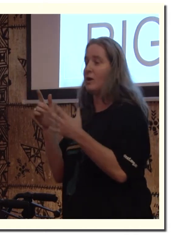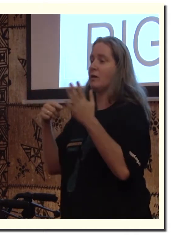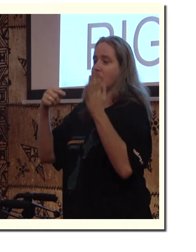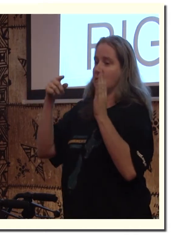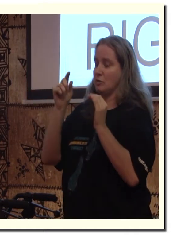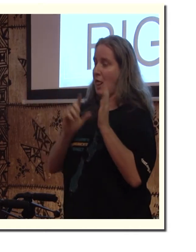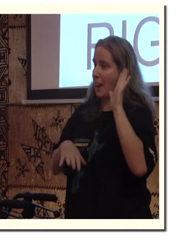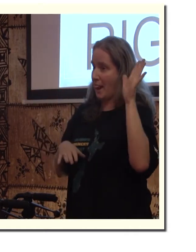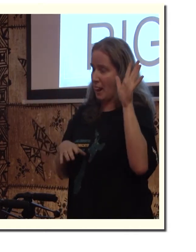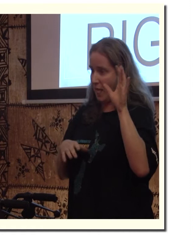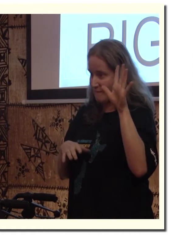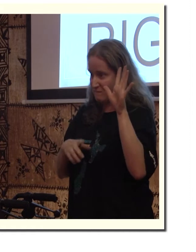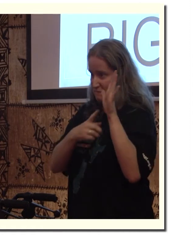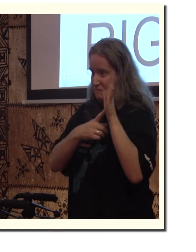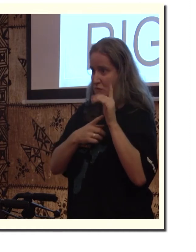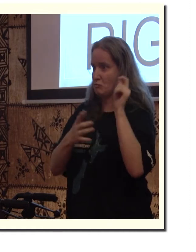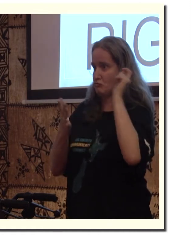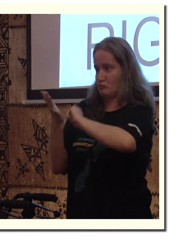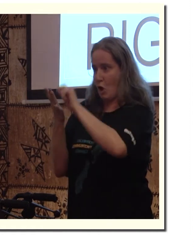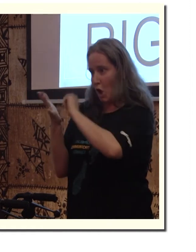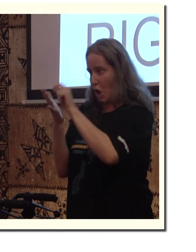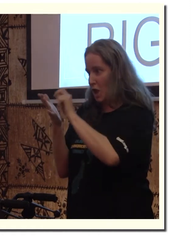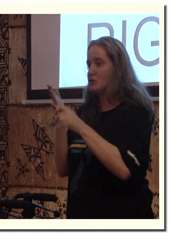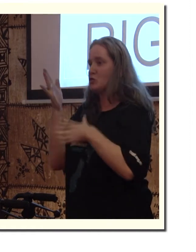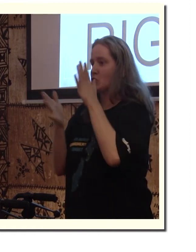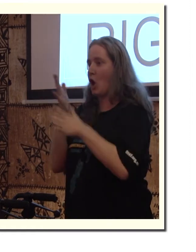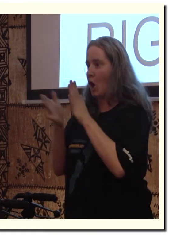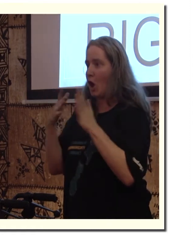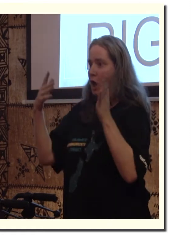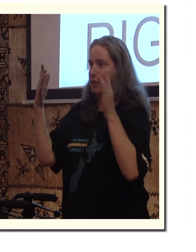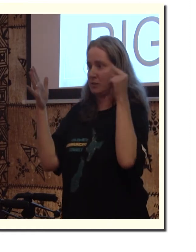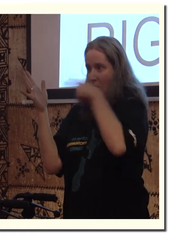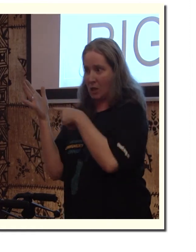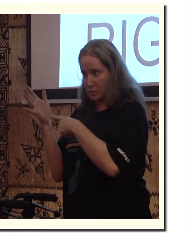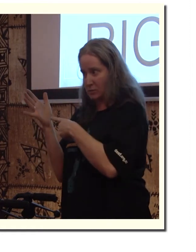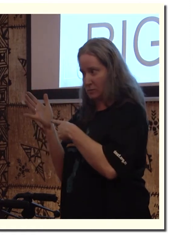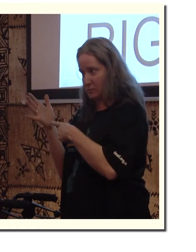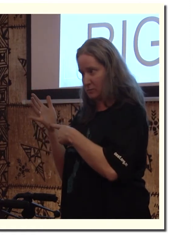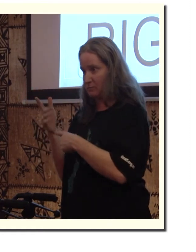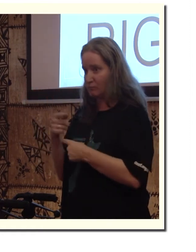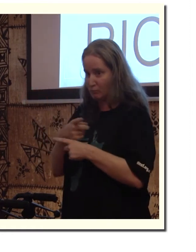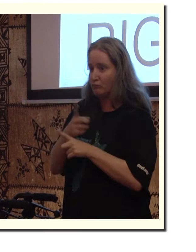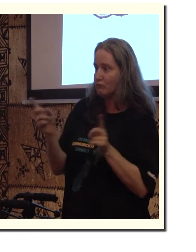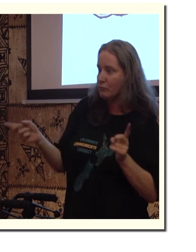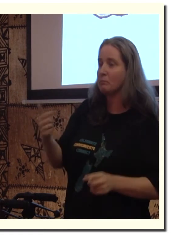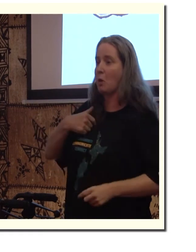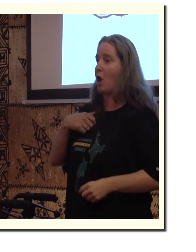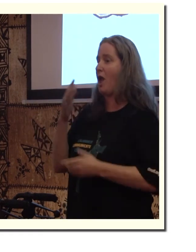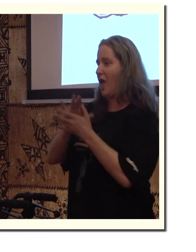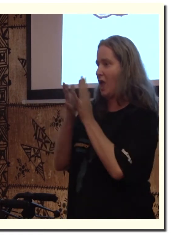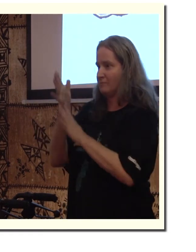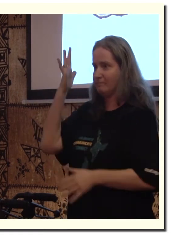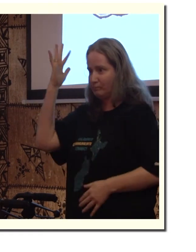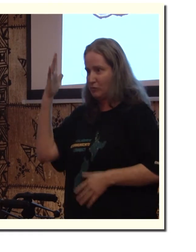I sign. My right hand is my dominant hand. Some of you may be left-handed, so your left hand